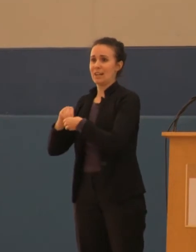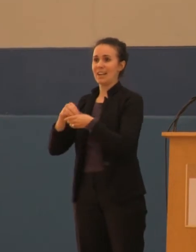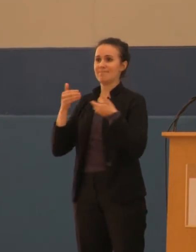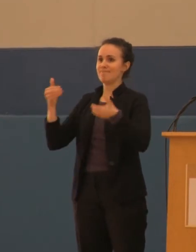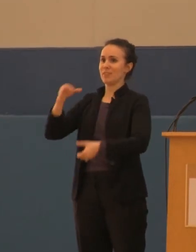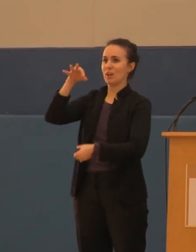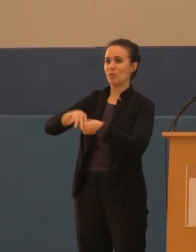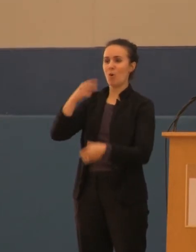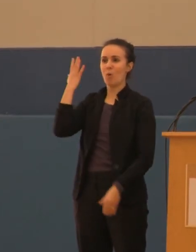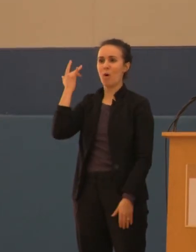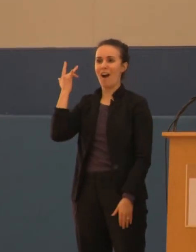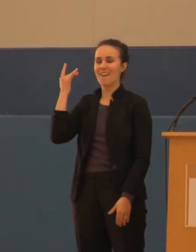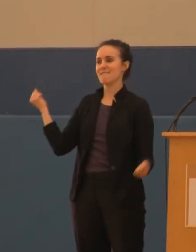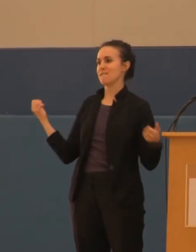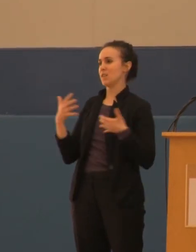voted out of fear.